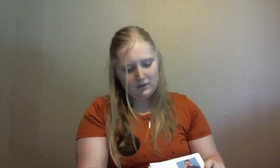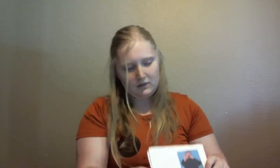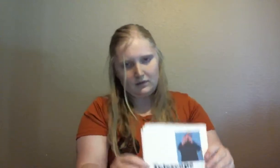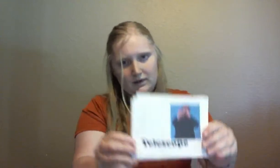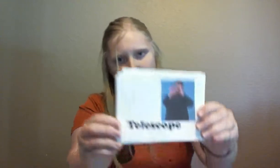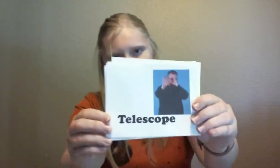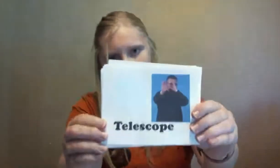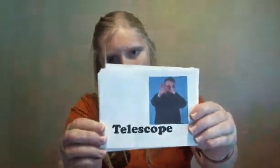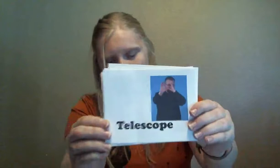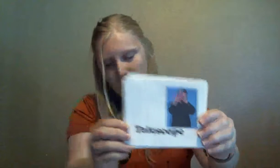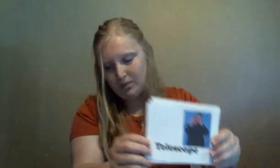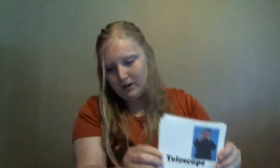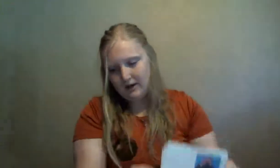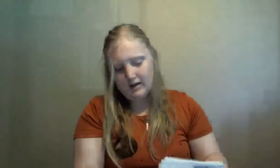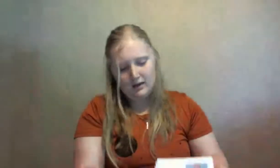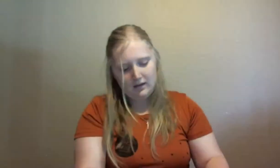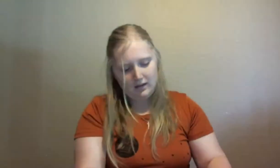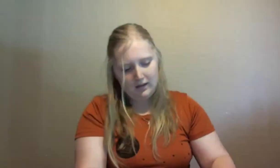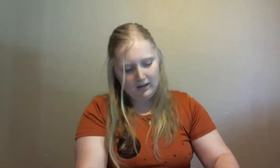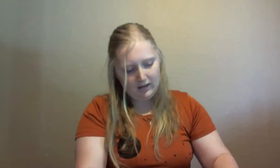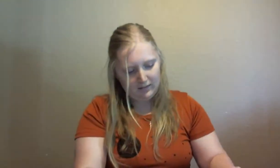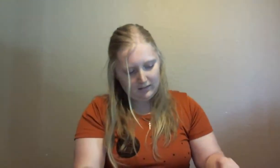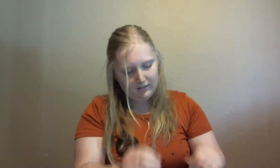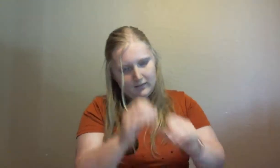So, telescope is